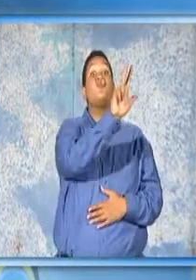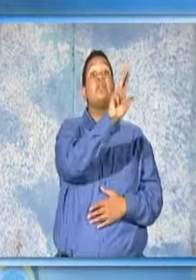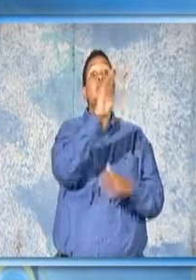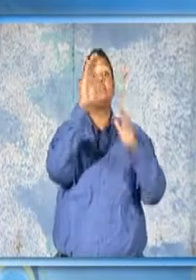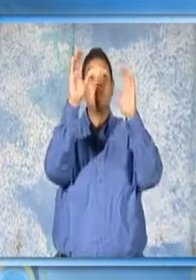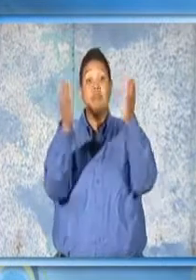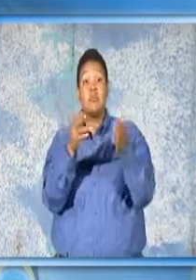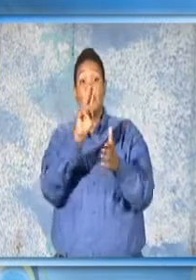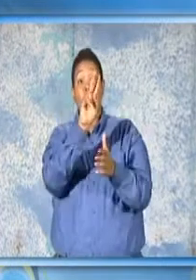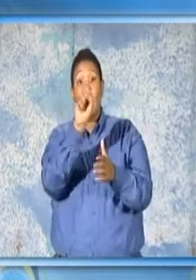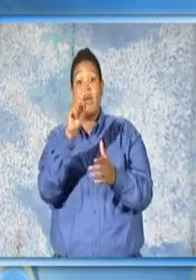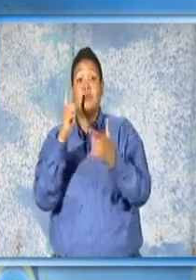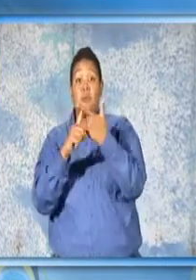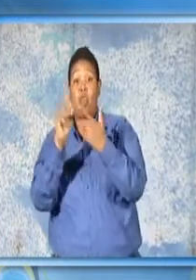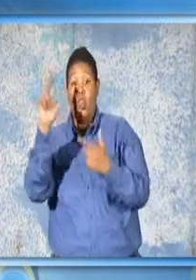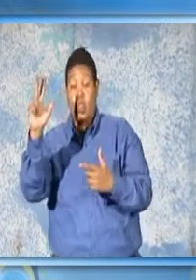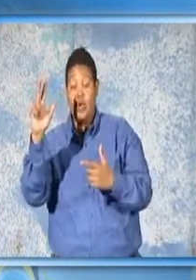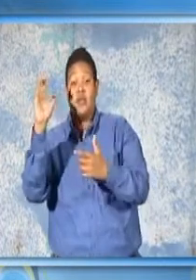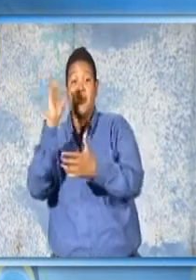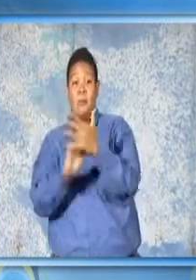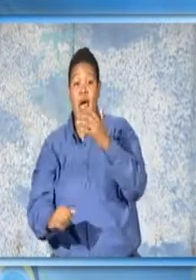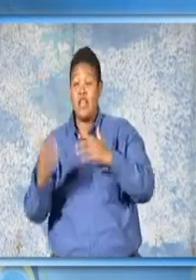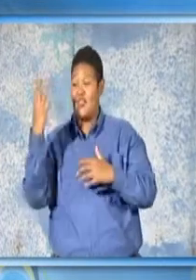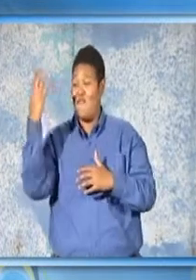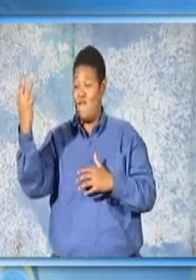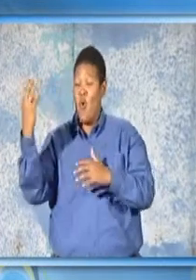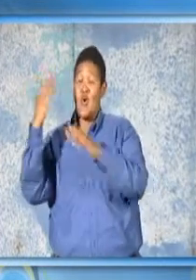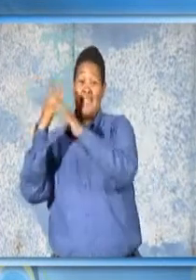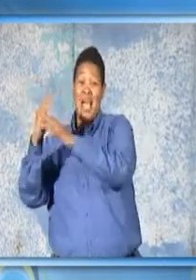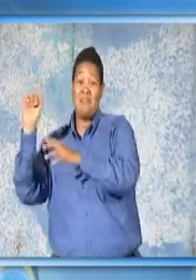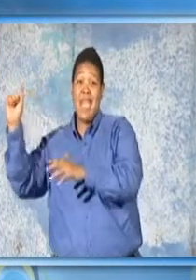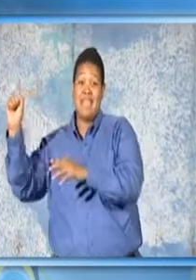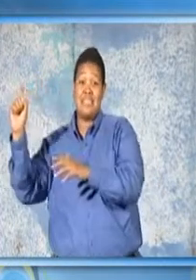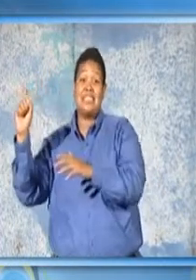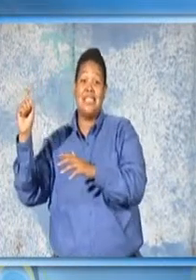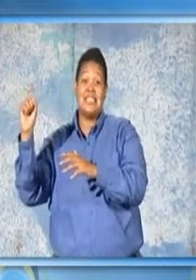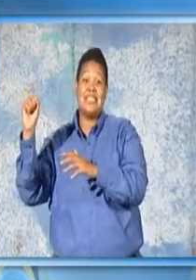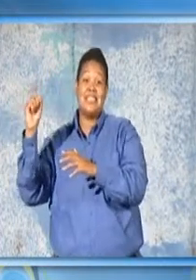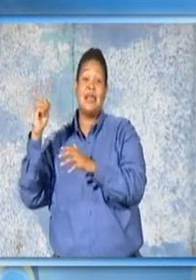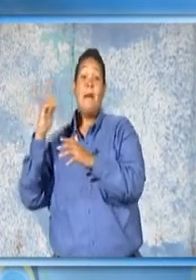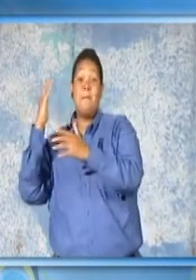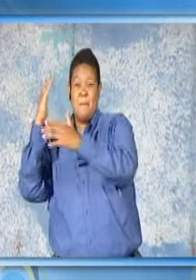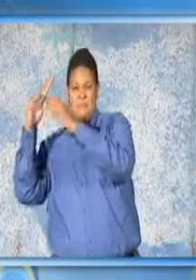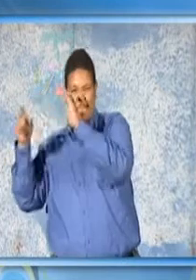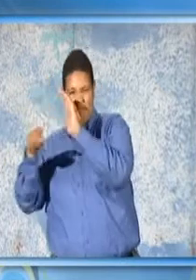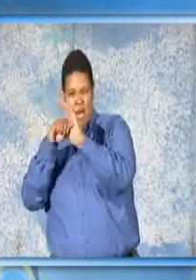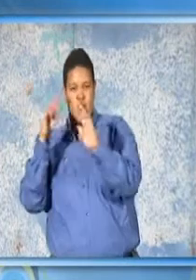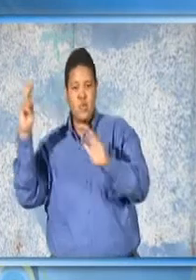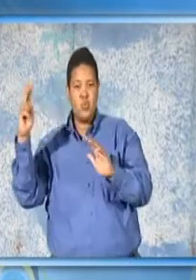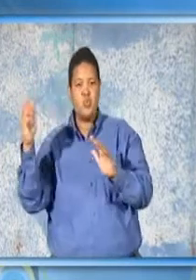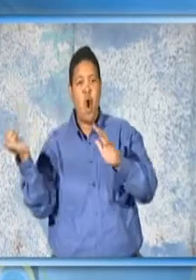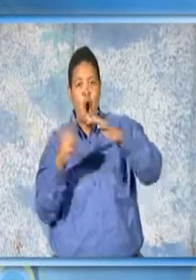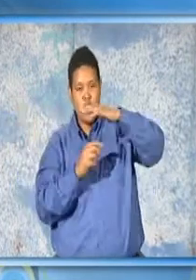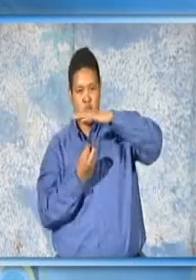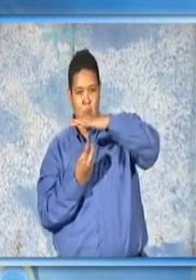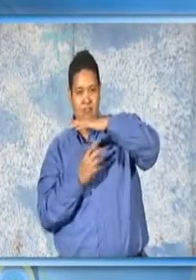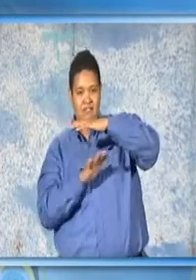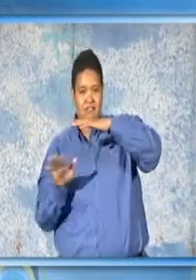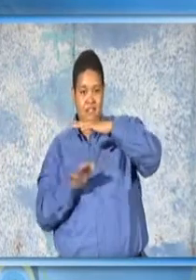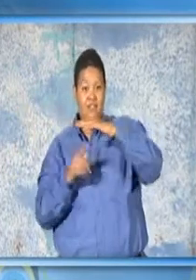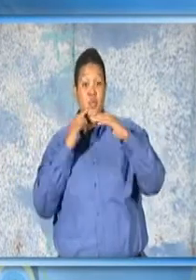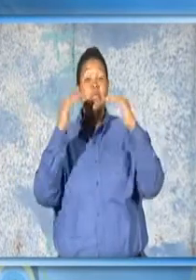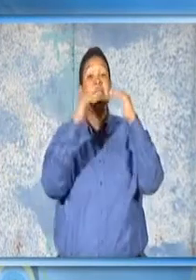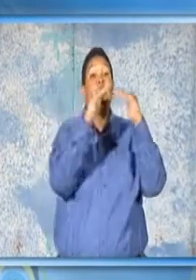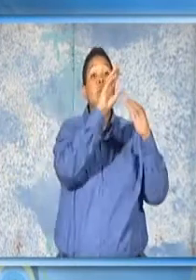plus 3 minus 4 times x minus 2, all over 12. This is equal to